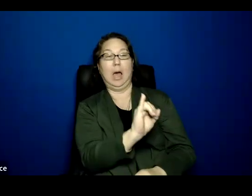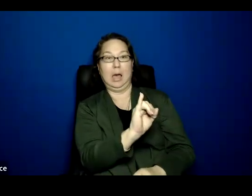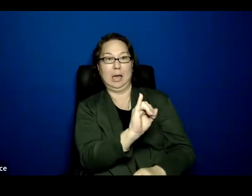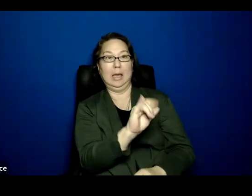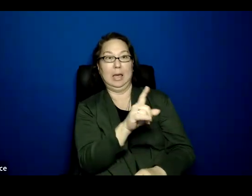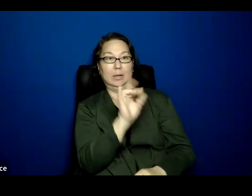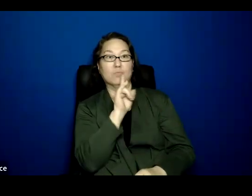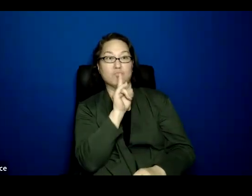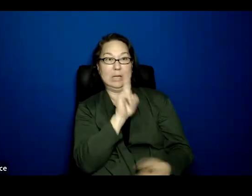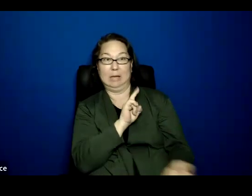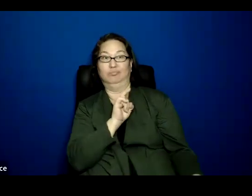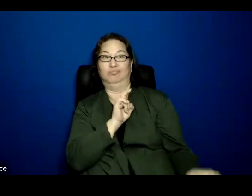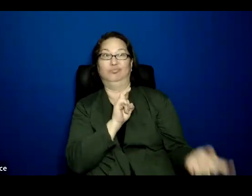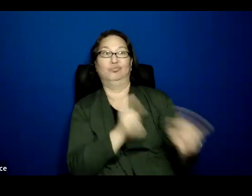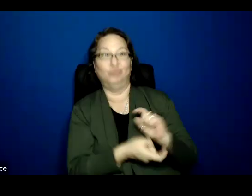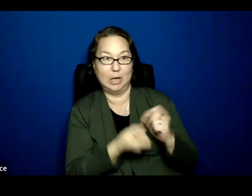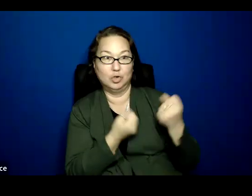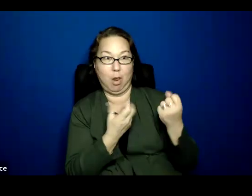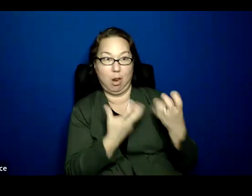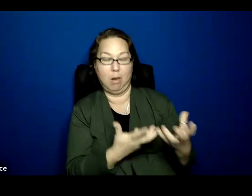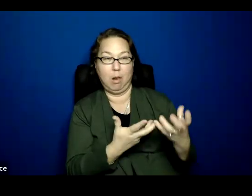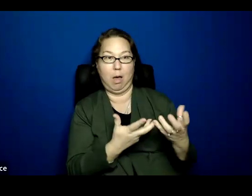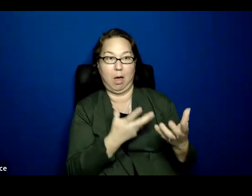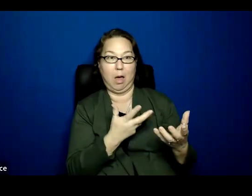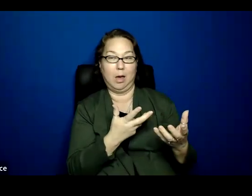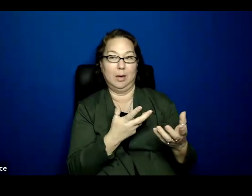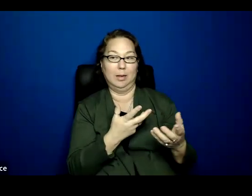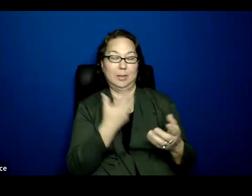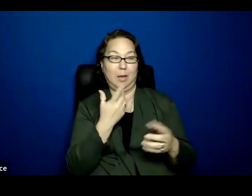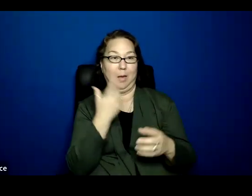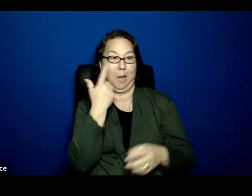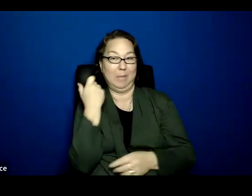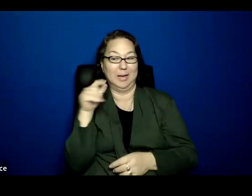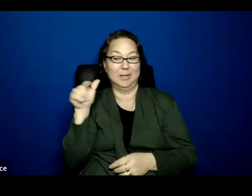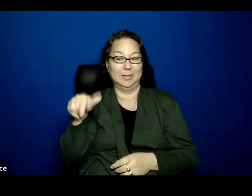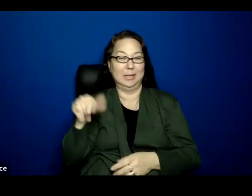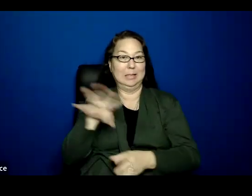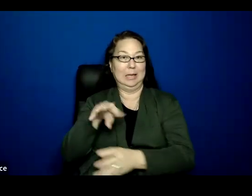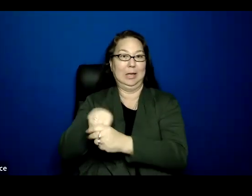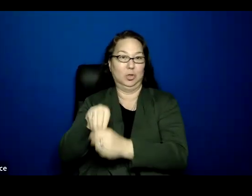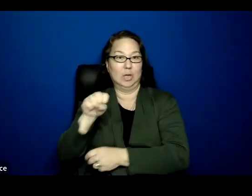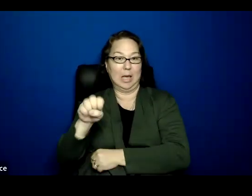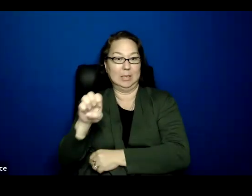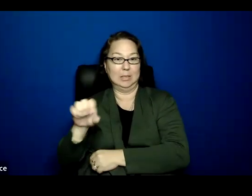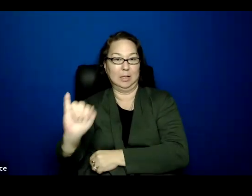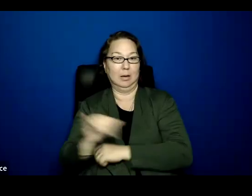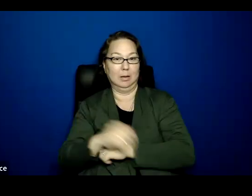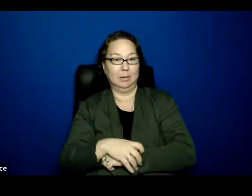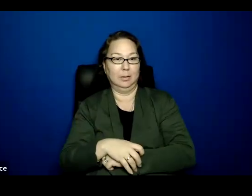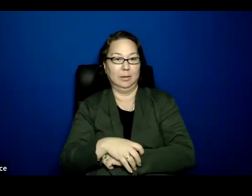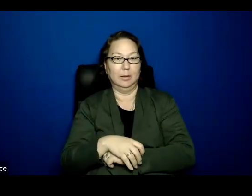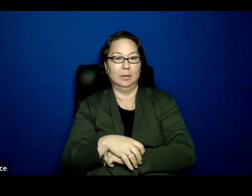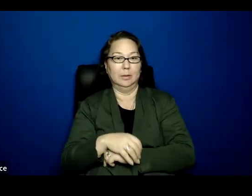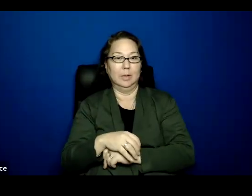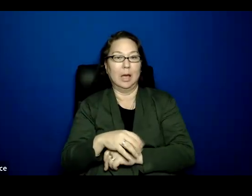to go back to look at the data to see whether our students who were in BPS SEI were ever